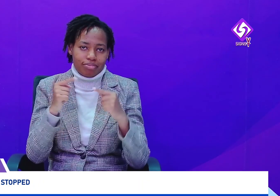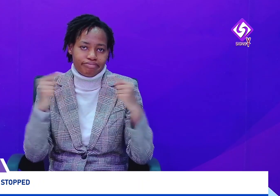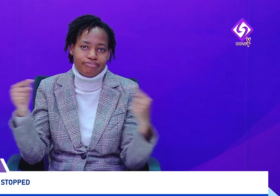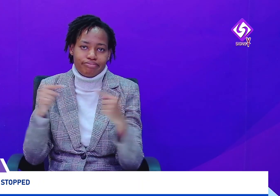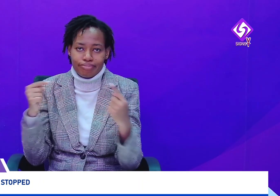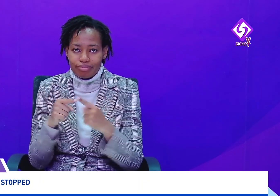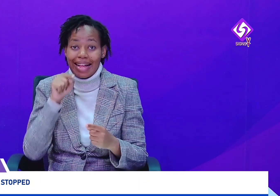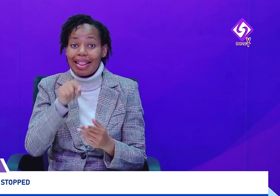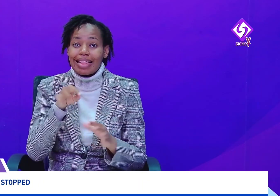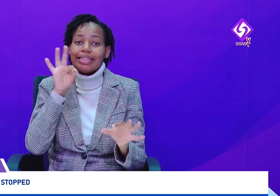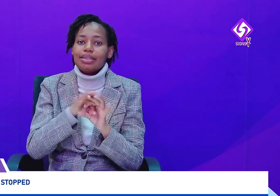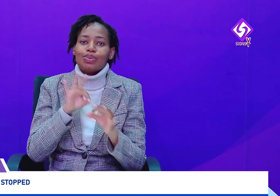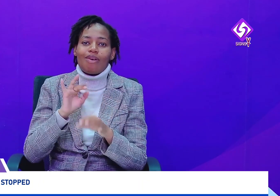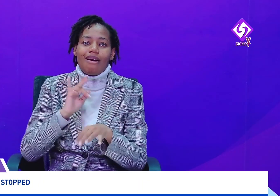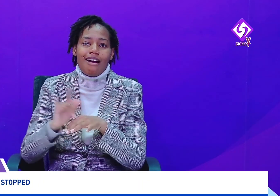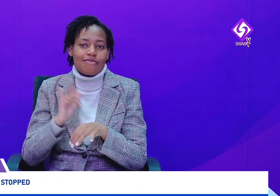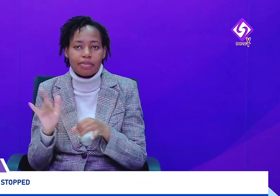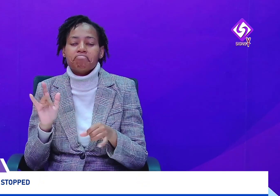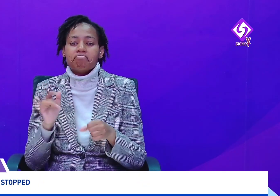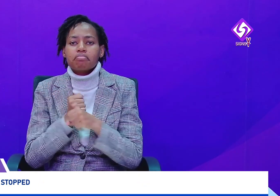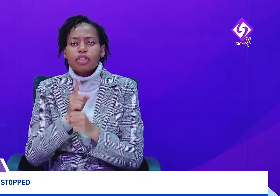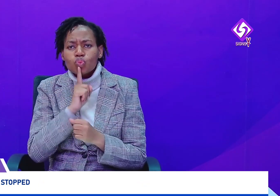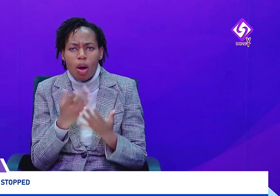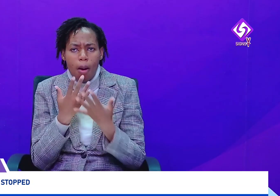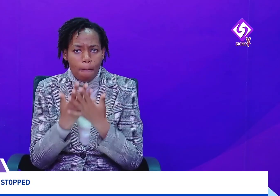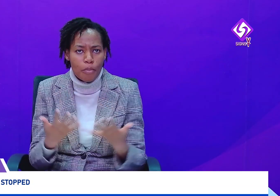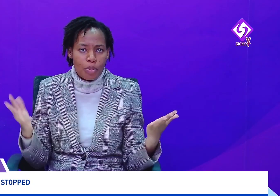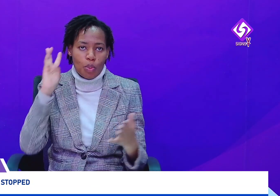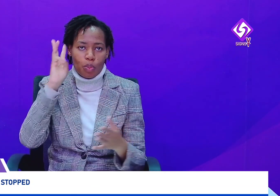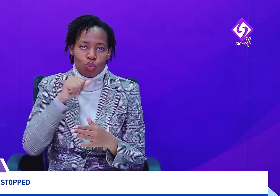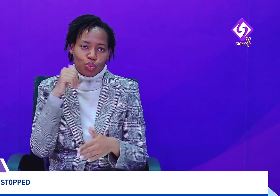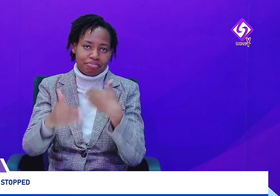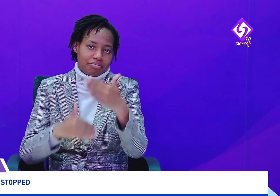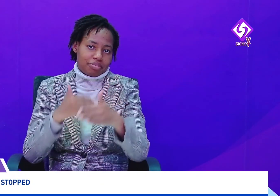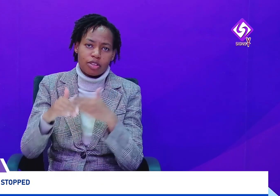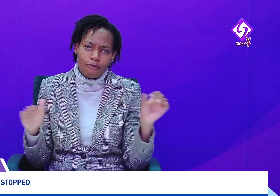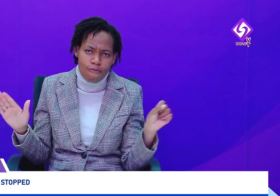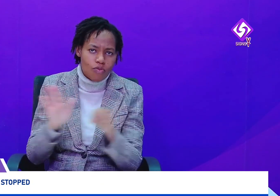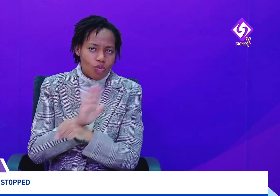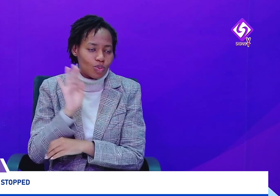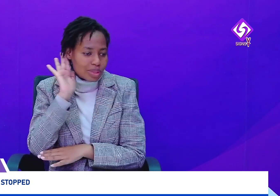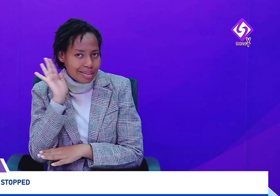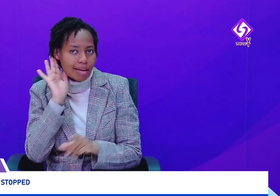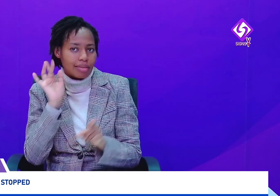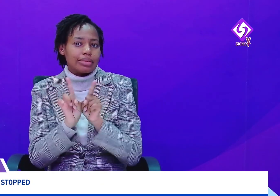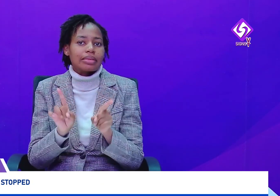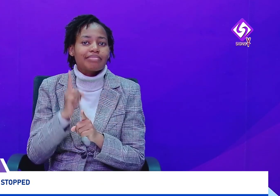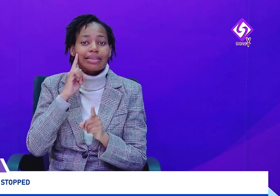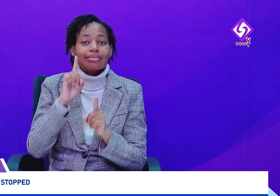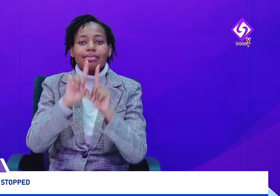opposing it. This vote effectively ensures the matter will not proceed to a full hearing and trial before